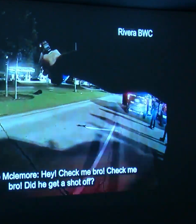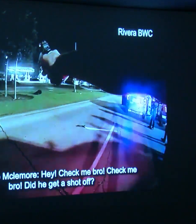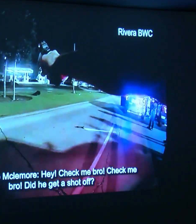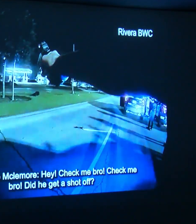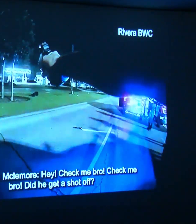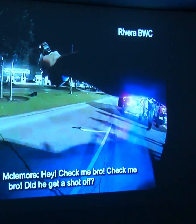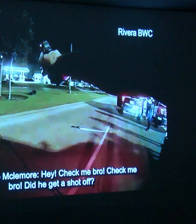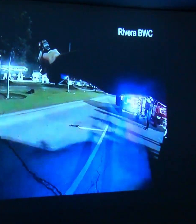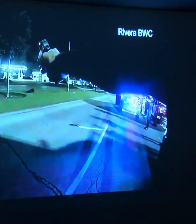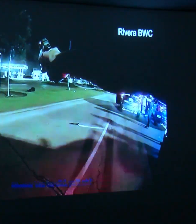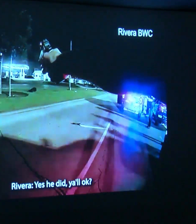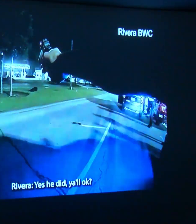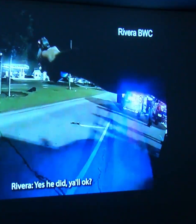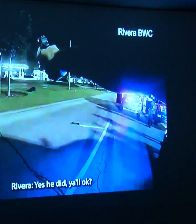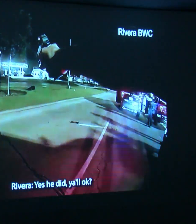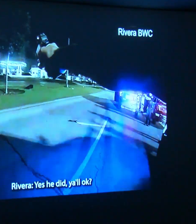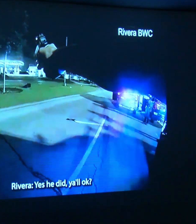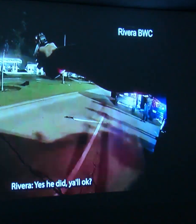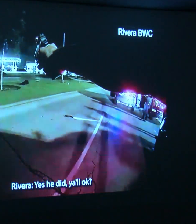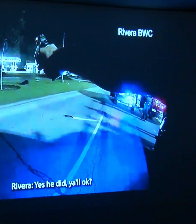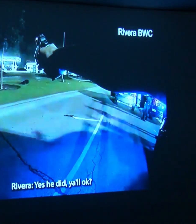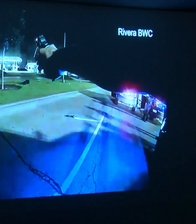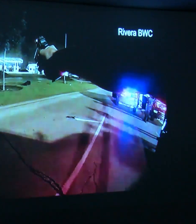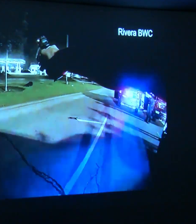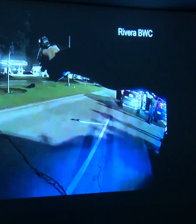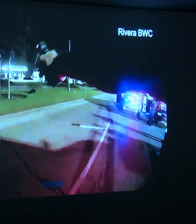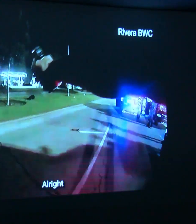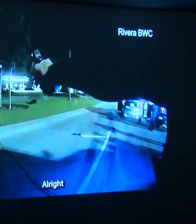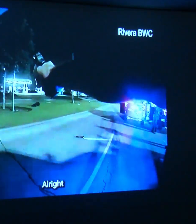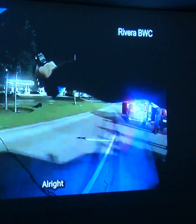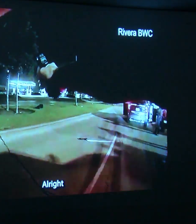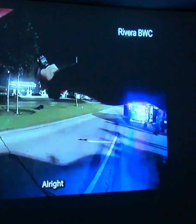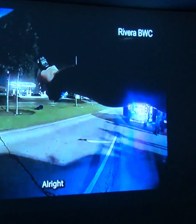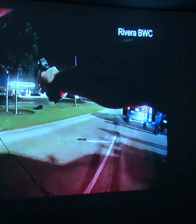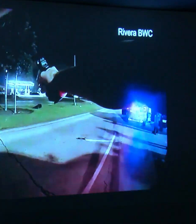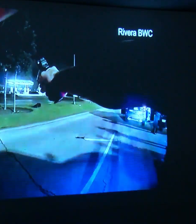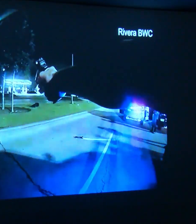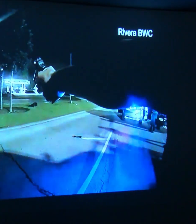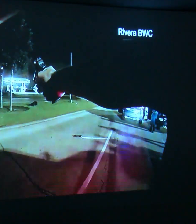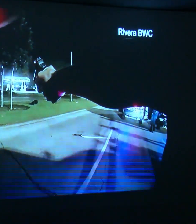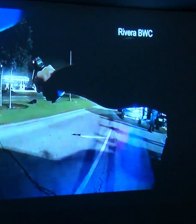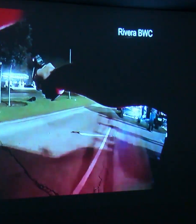Check me, bro. Did he get a shot off? Yes, he did. Y'all okay? Shots fired. All right?